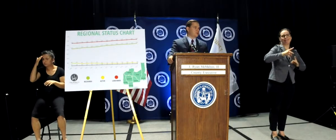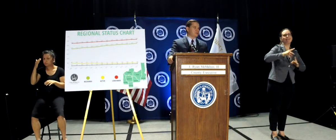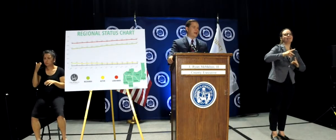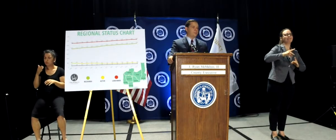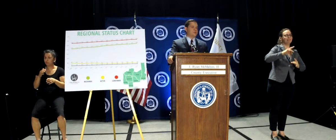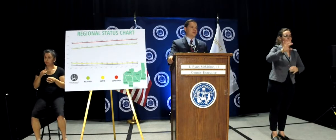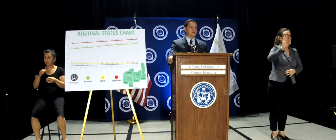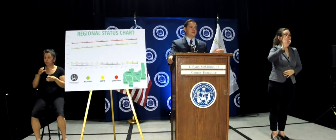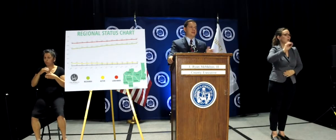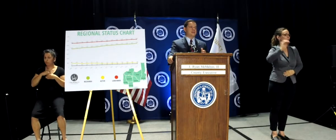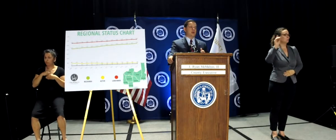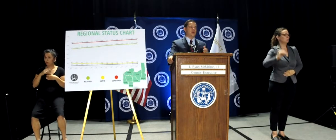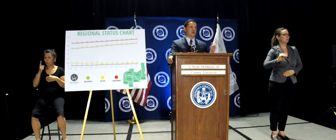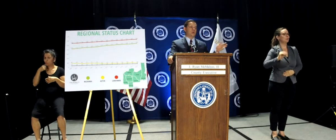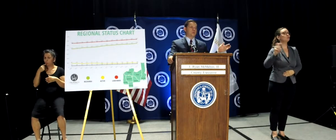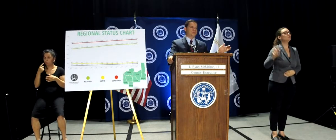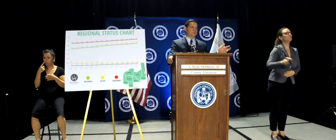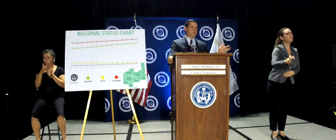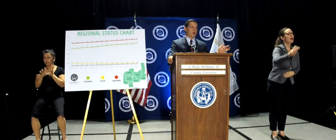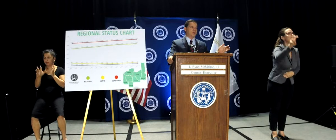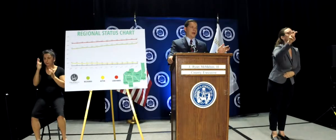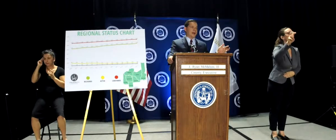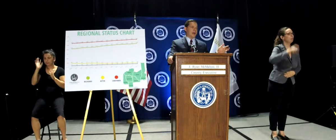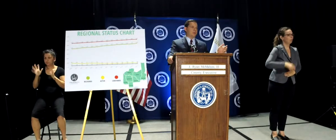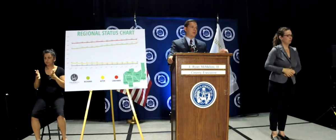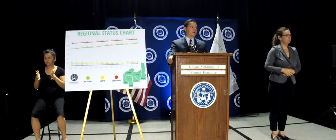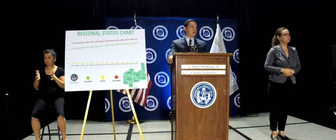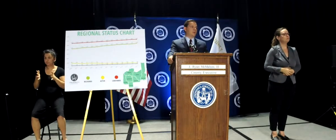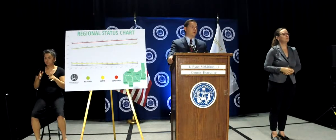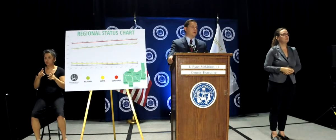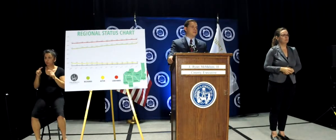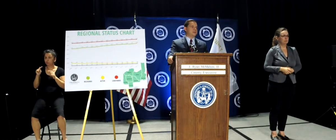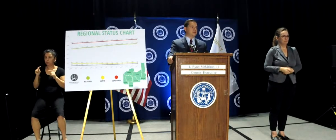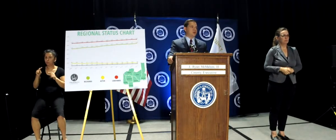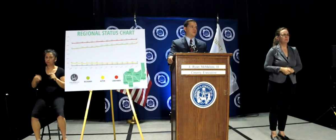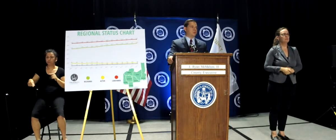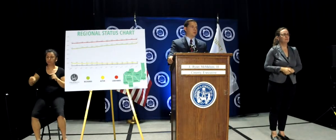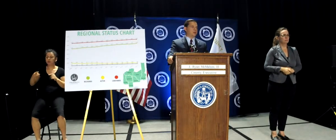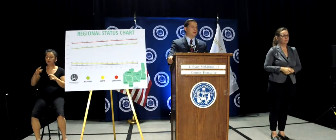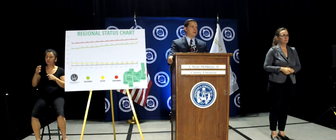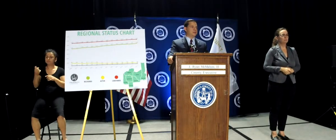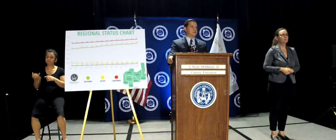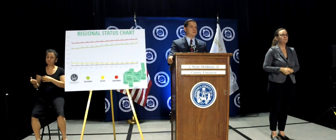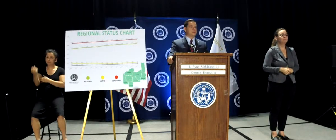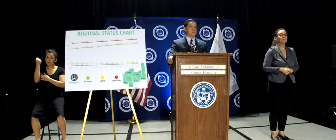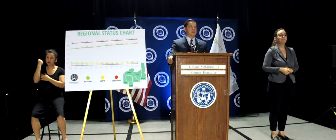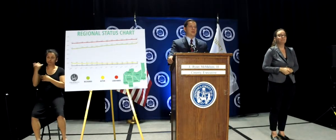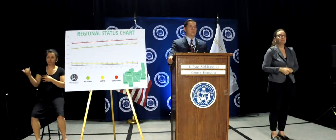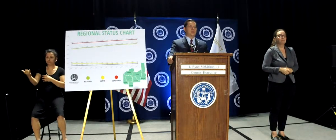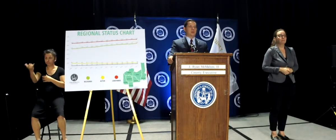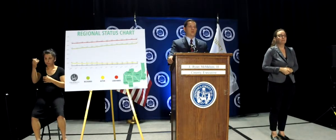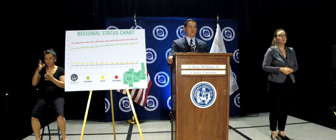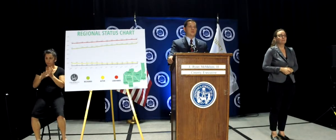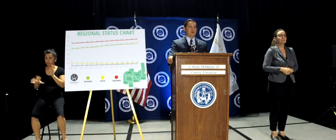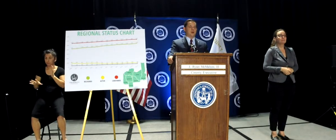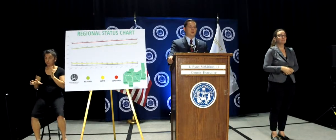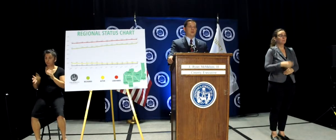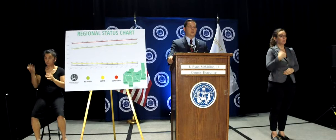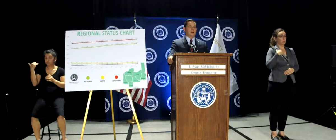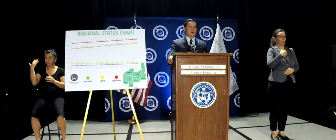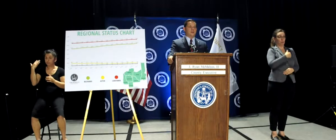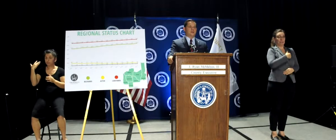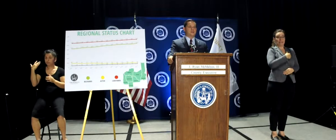So essentially 10% of these cases are new to our dynamic. We weren't seeing travel-related cases in the beginning of